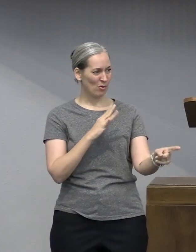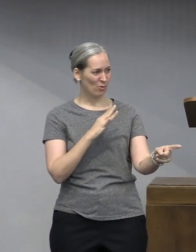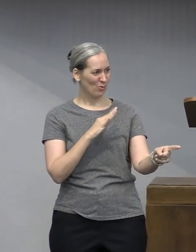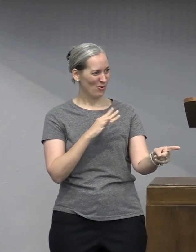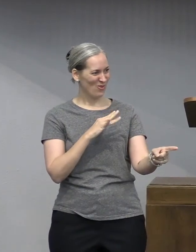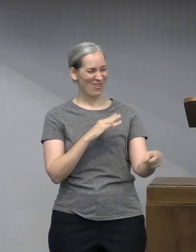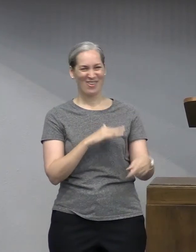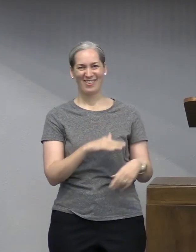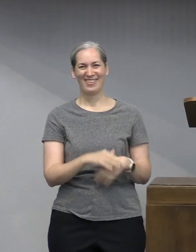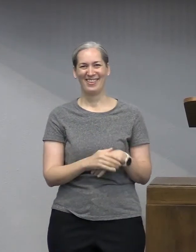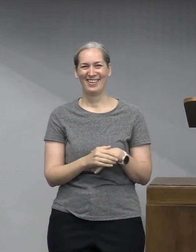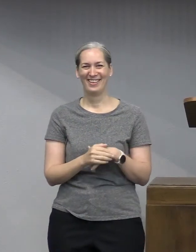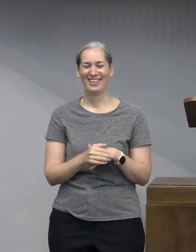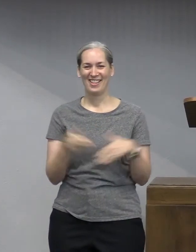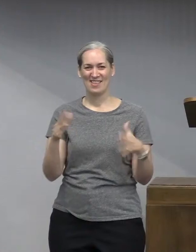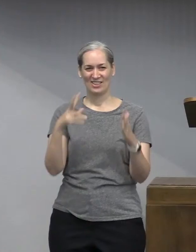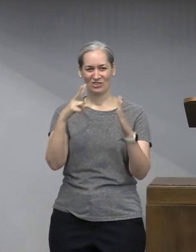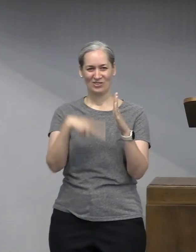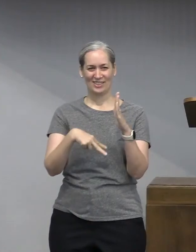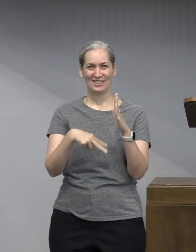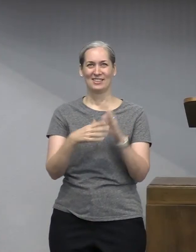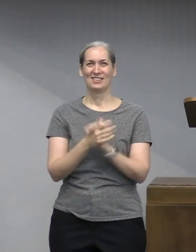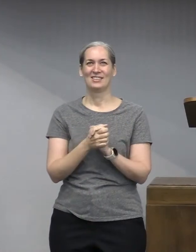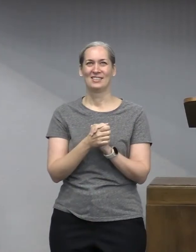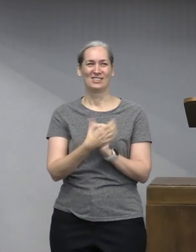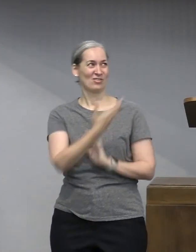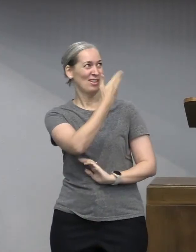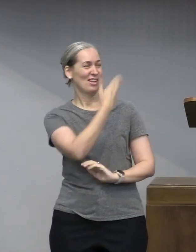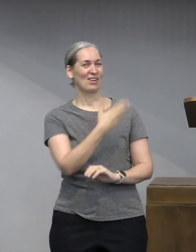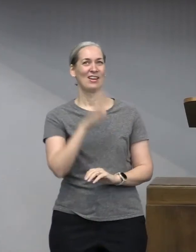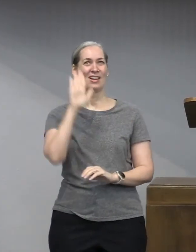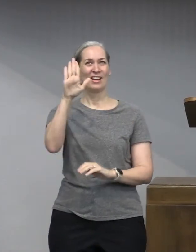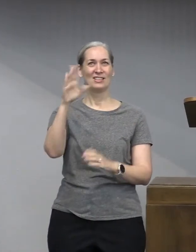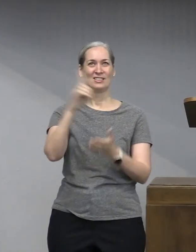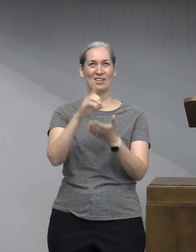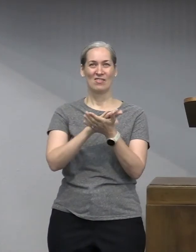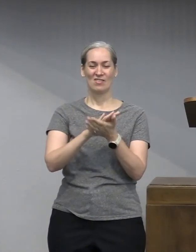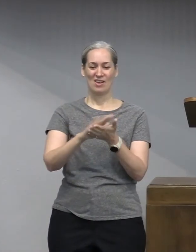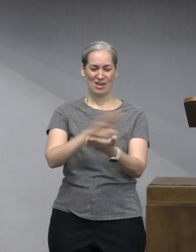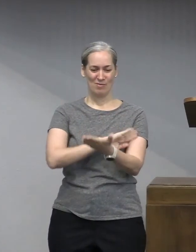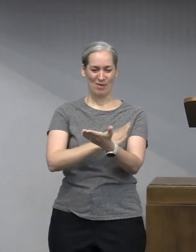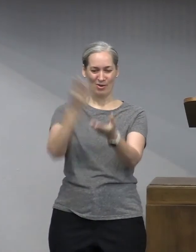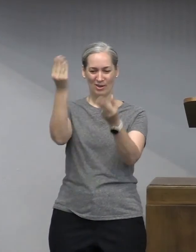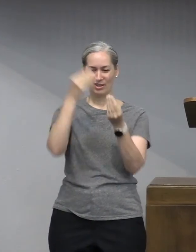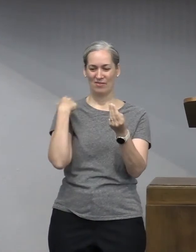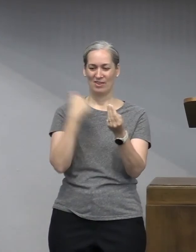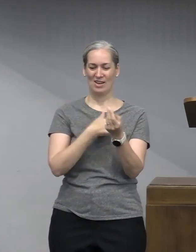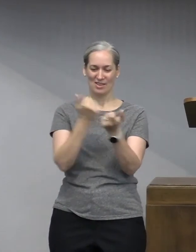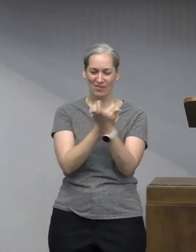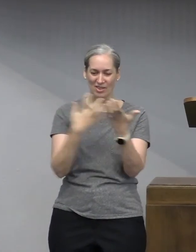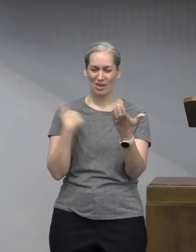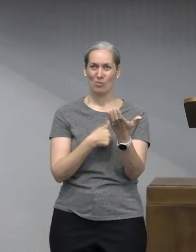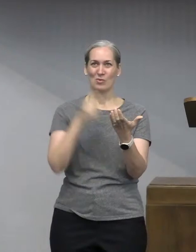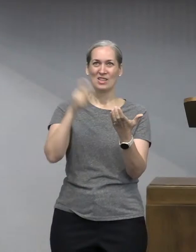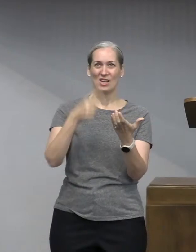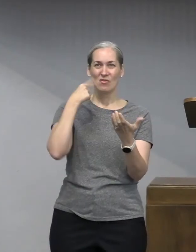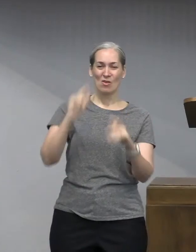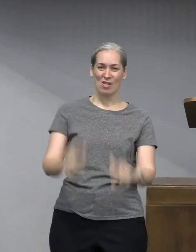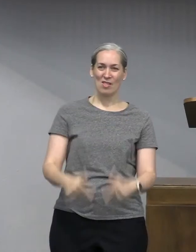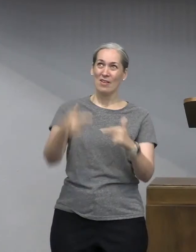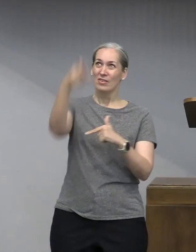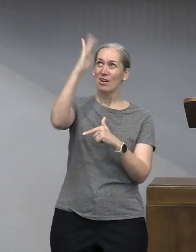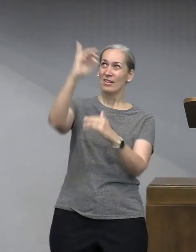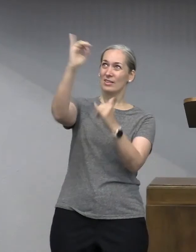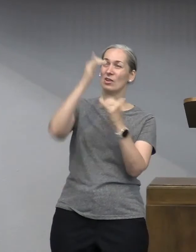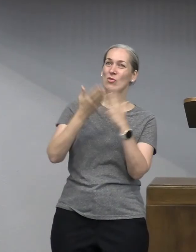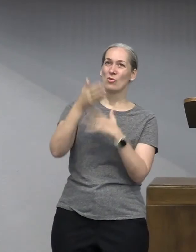That's good. Let's read. His divine power has given us everything we need for life and godliness